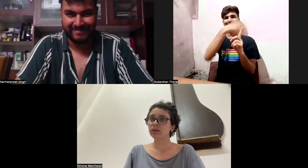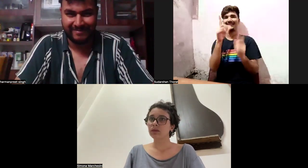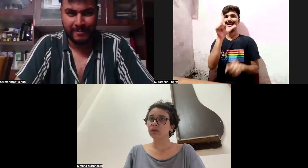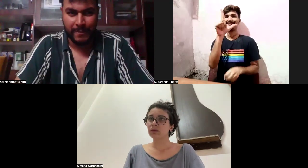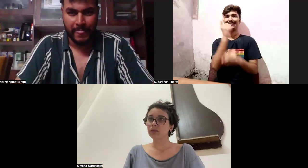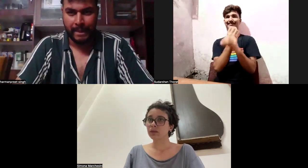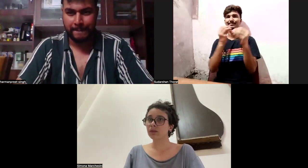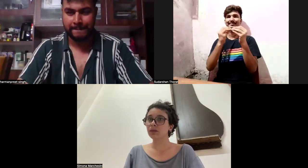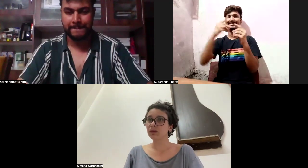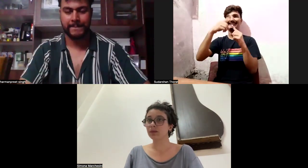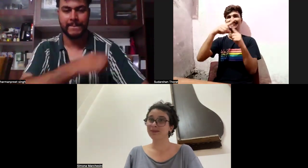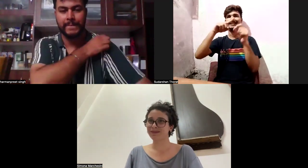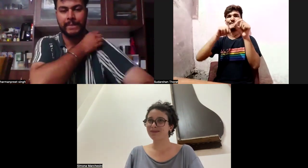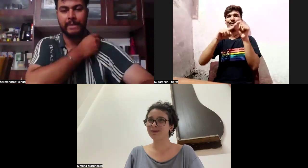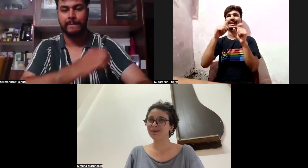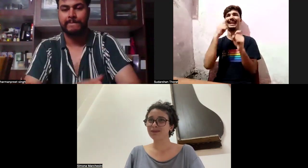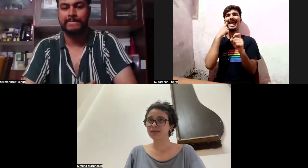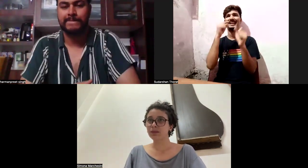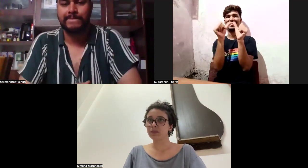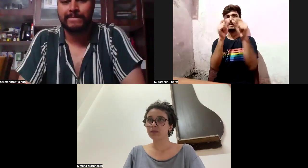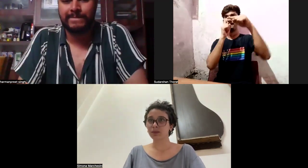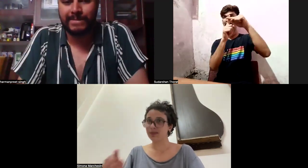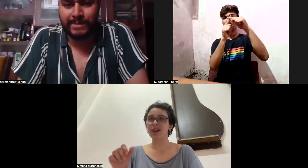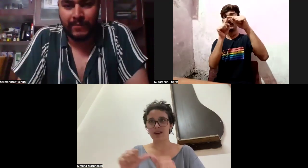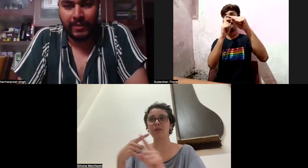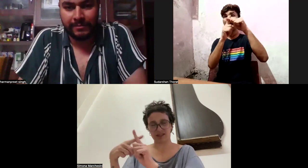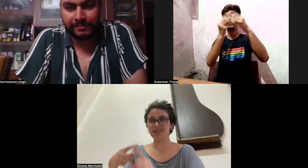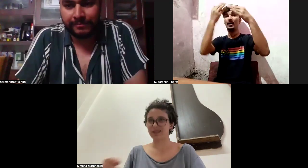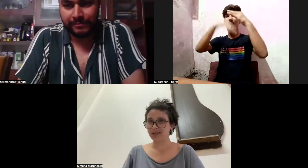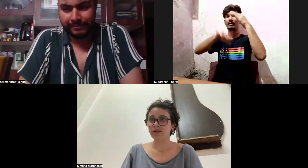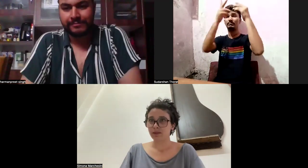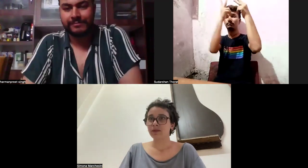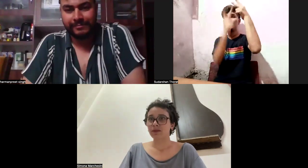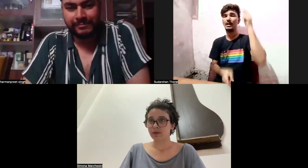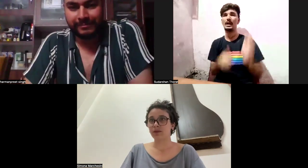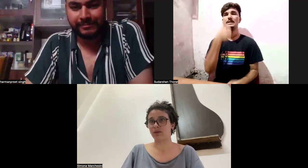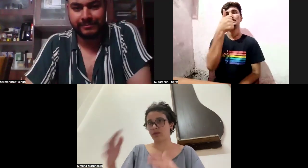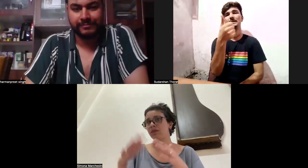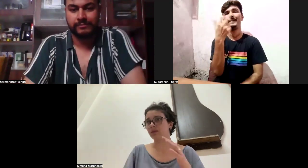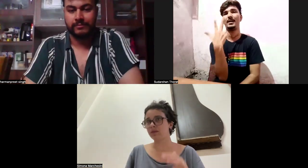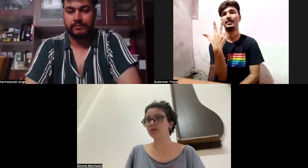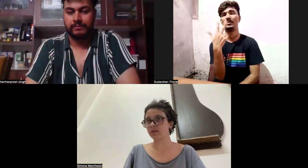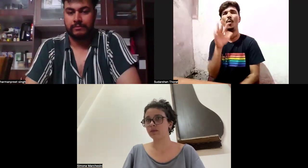might use the terminology queer to, and give them that flexibility.